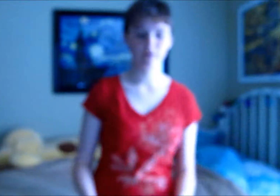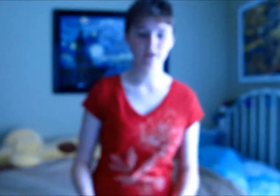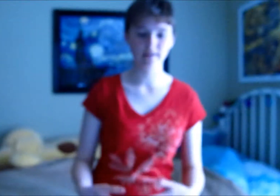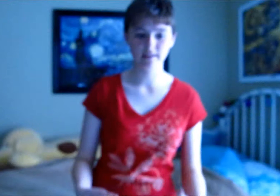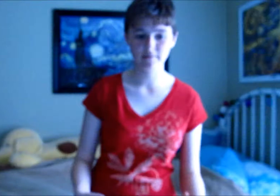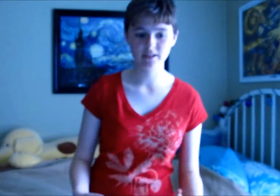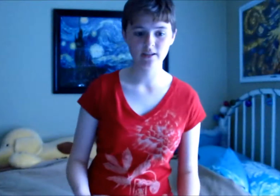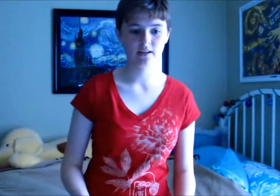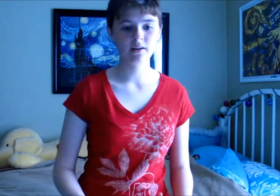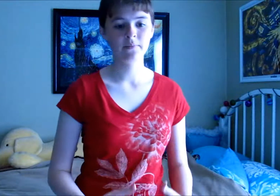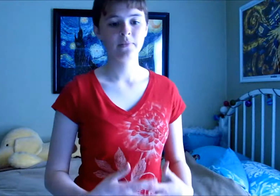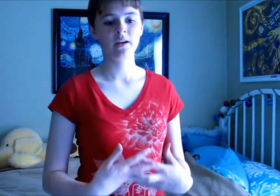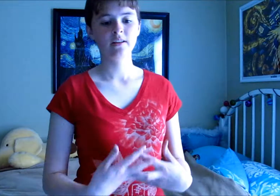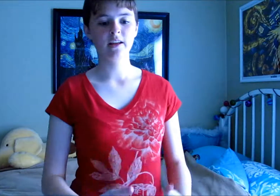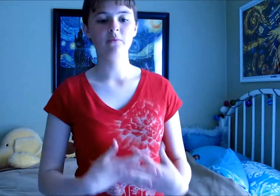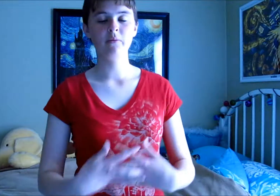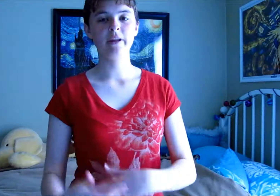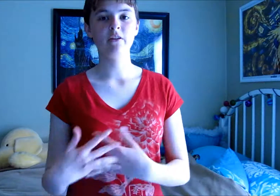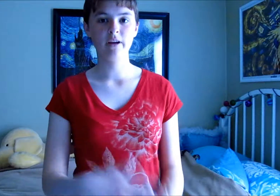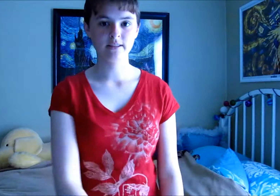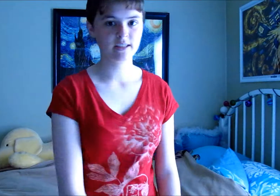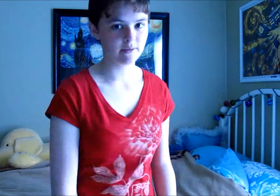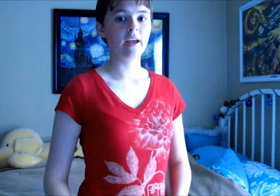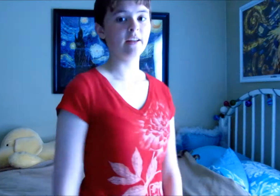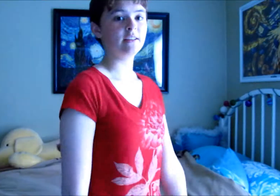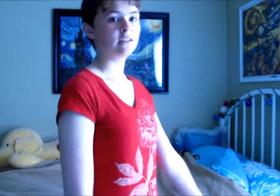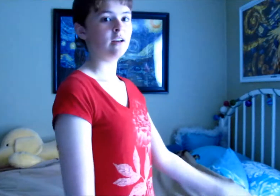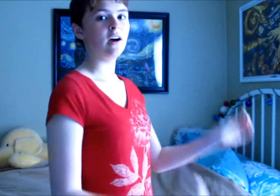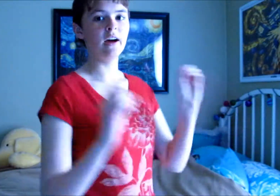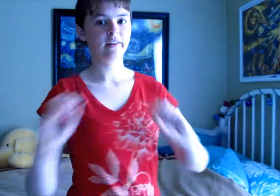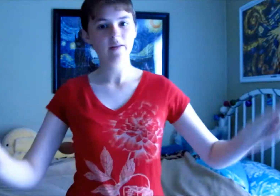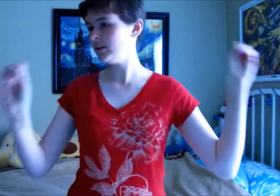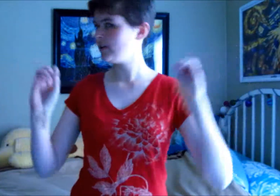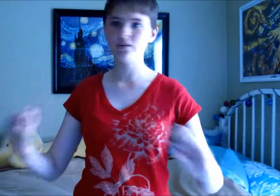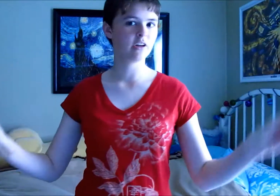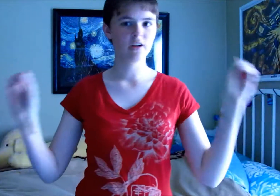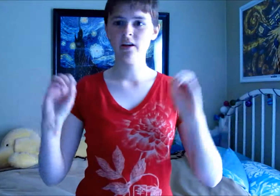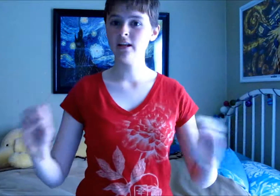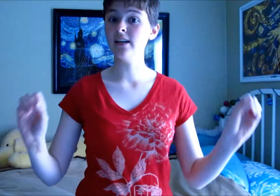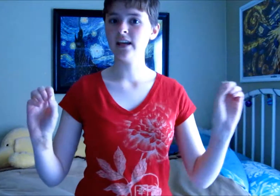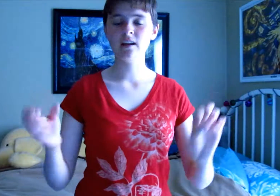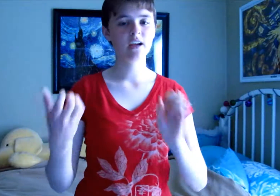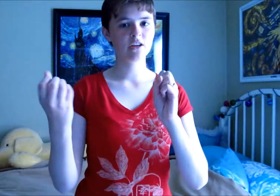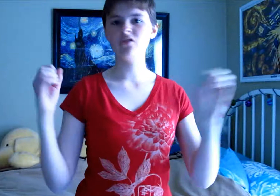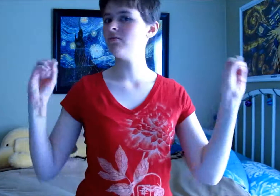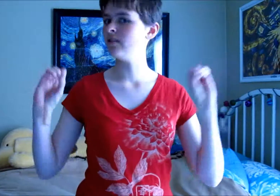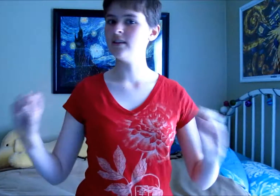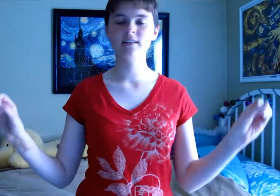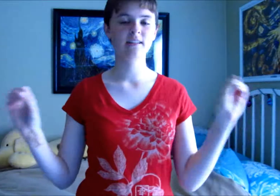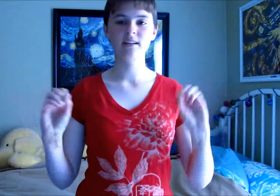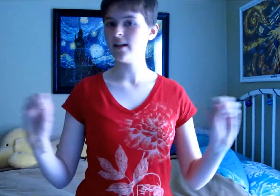we're unlimited. Together we'll be the greatest team. It's unlimited. You're going to negate again, do the sign